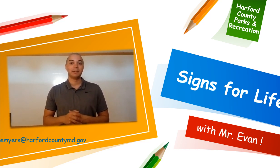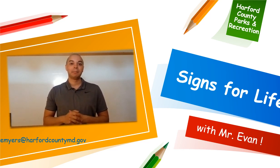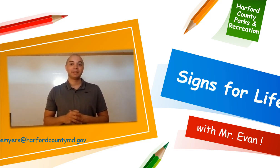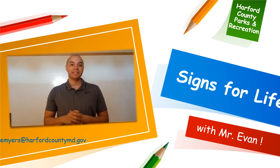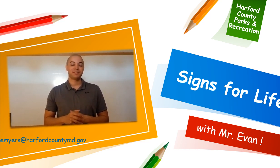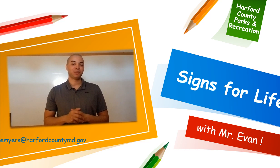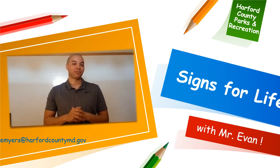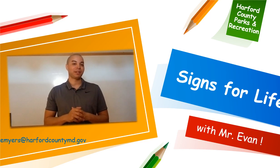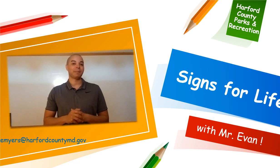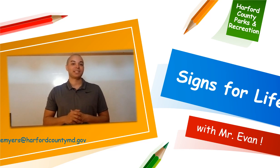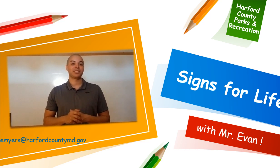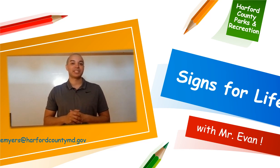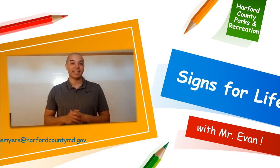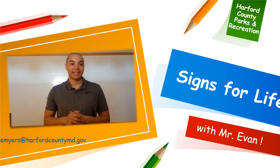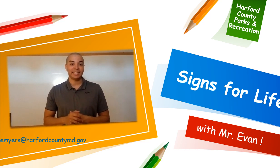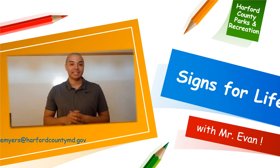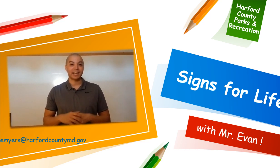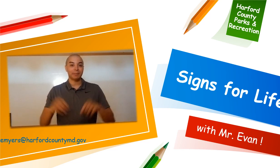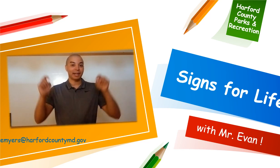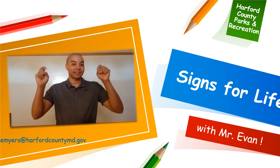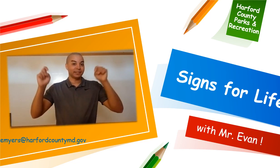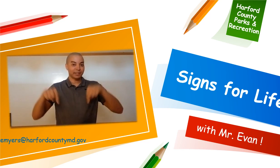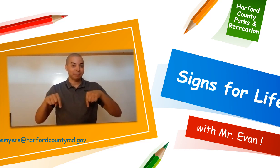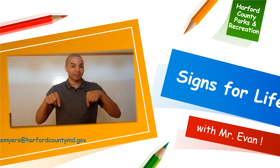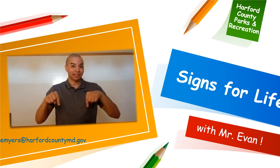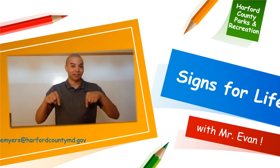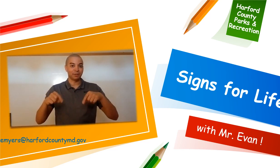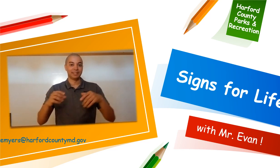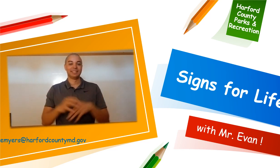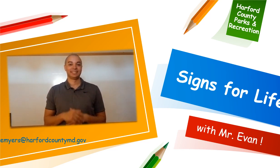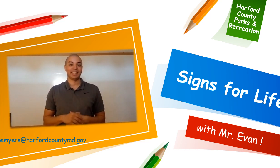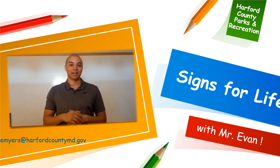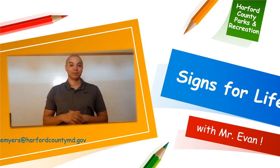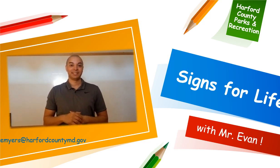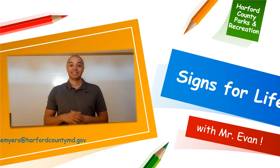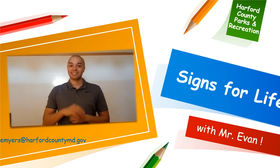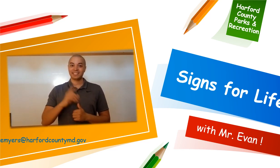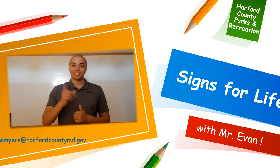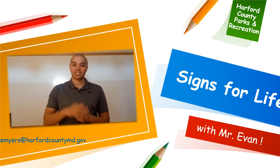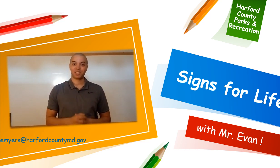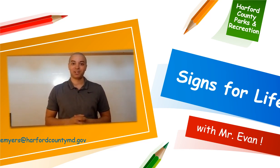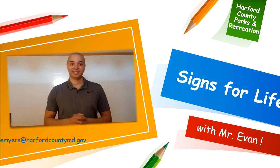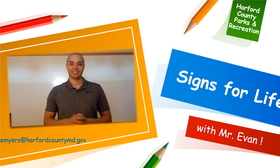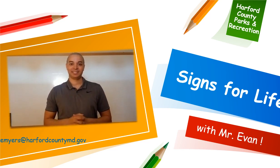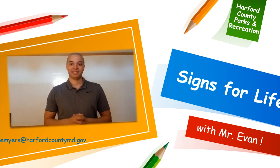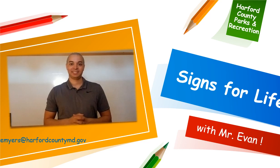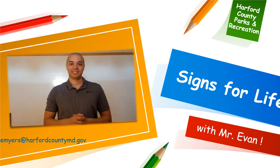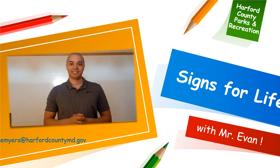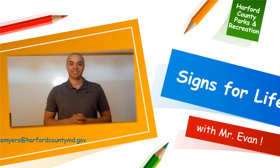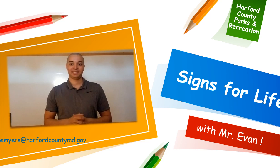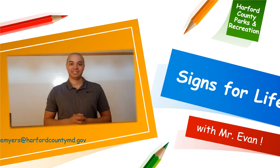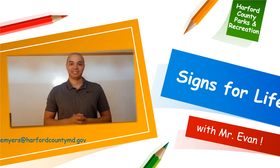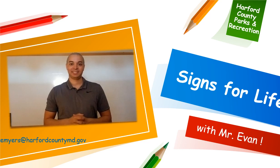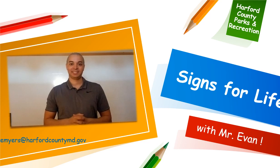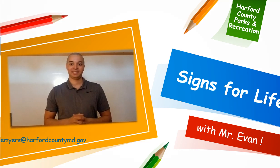comments, please feel free to message us anytime at the link below. Now, let's get started.